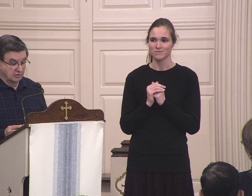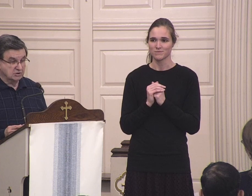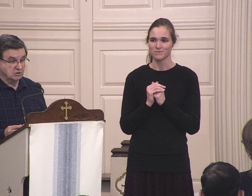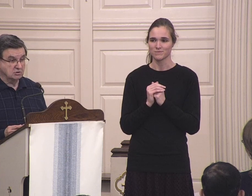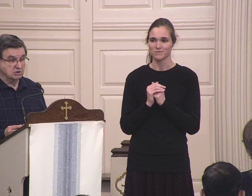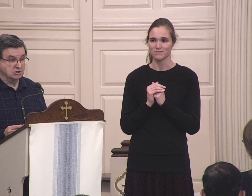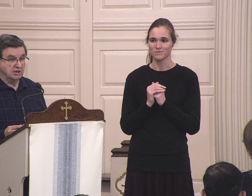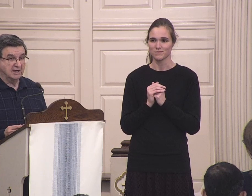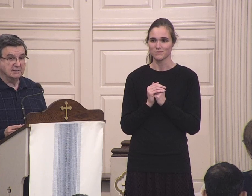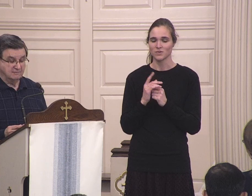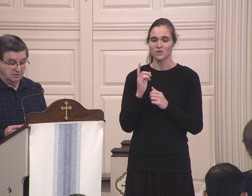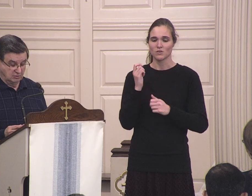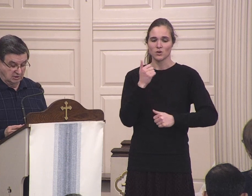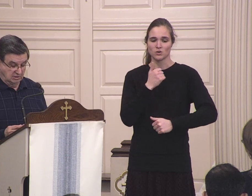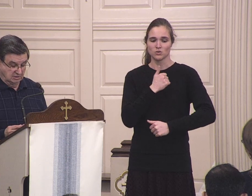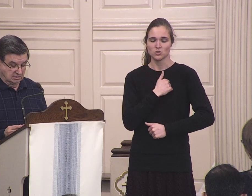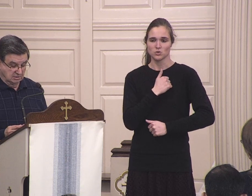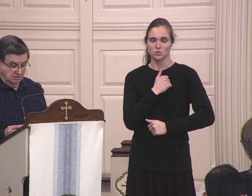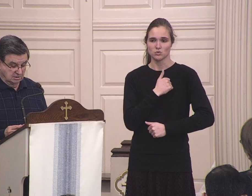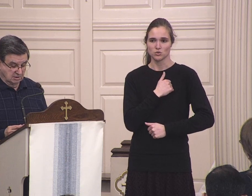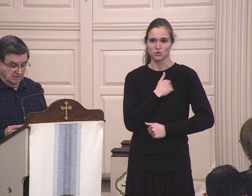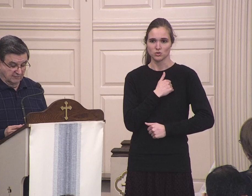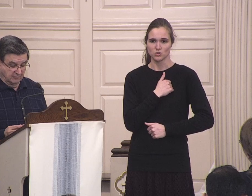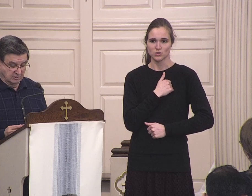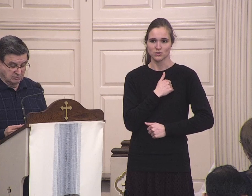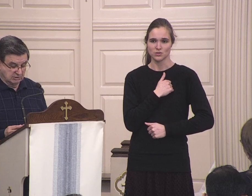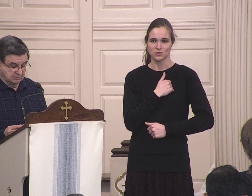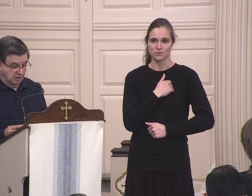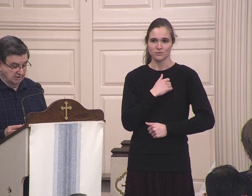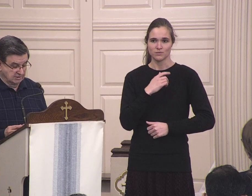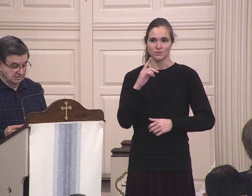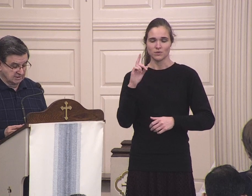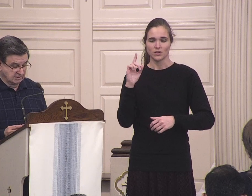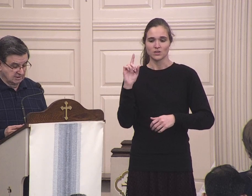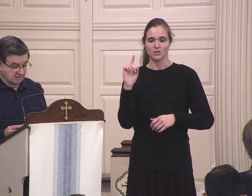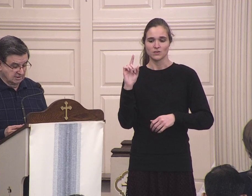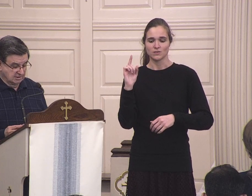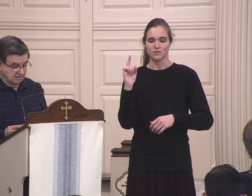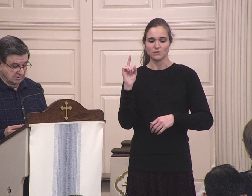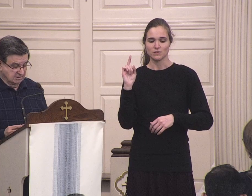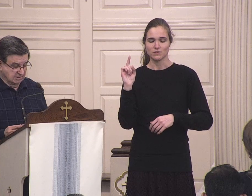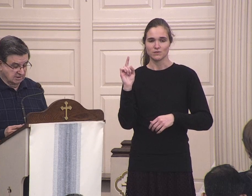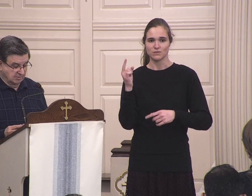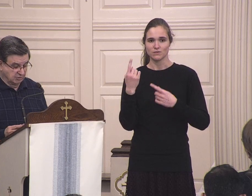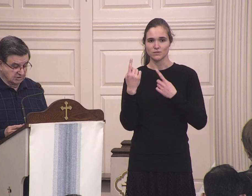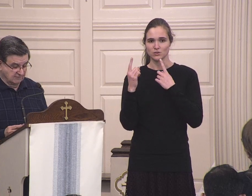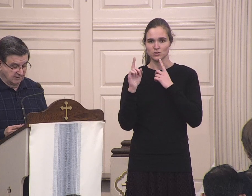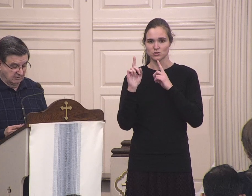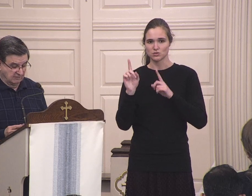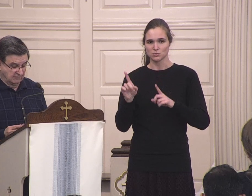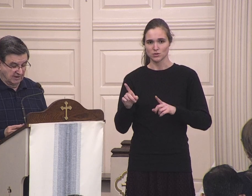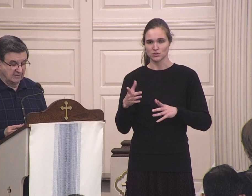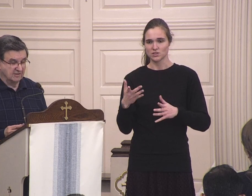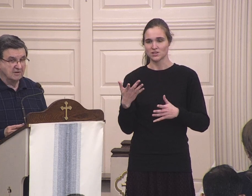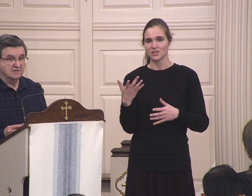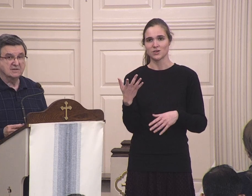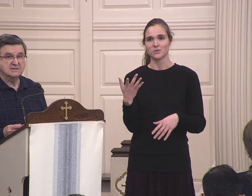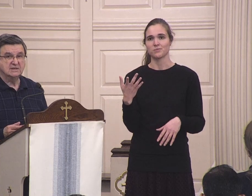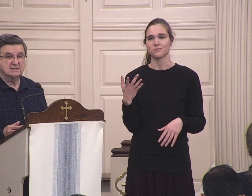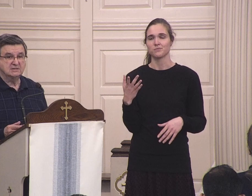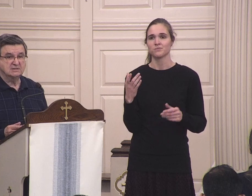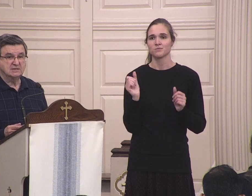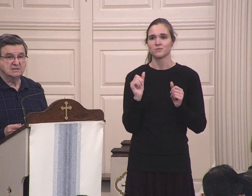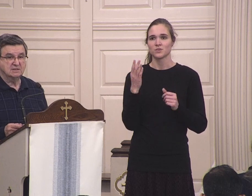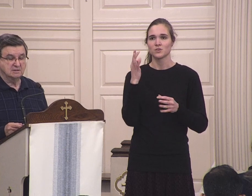For all the soldiers on active duty and the first responders, that they persevere in faith